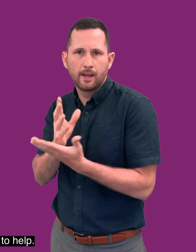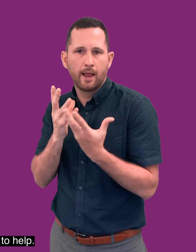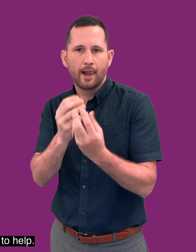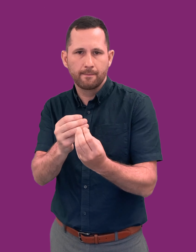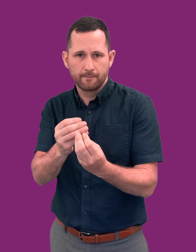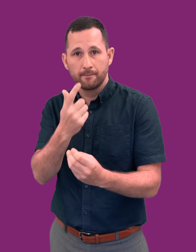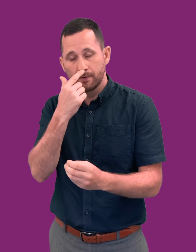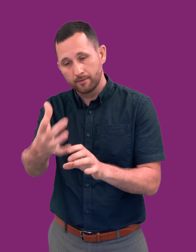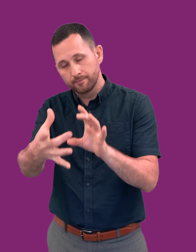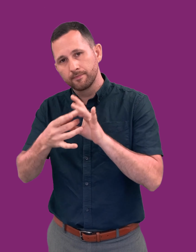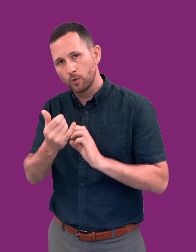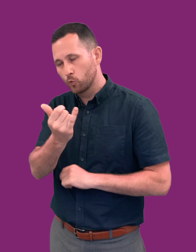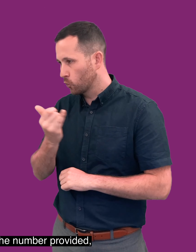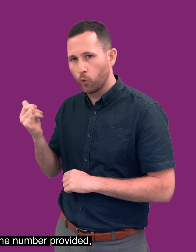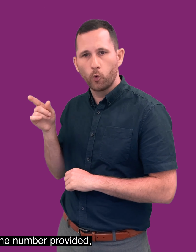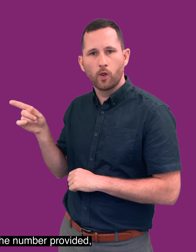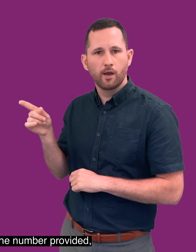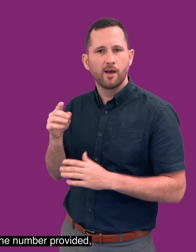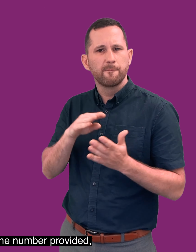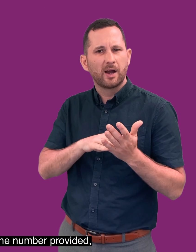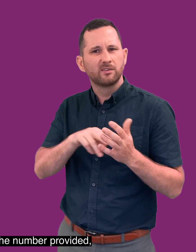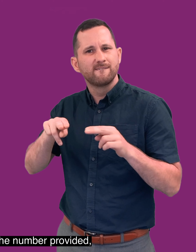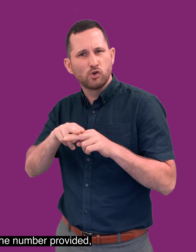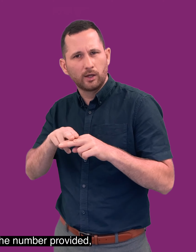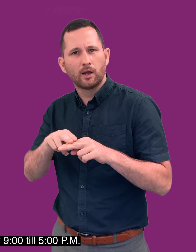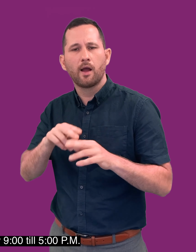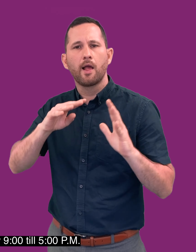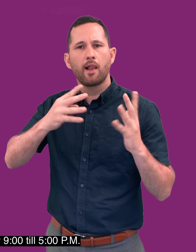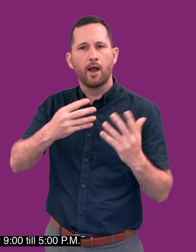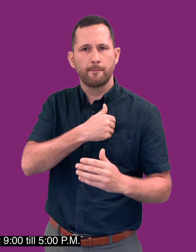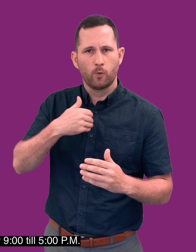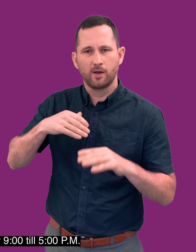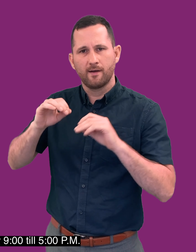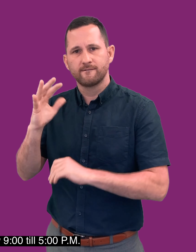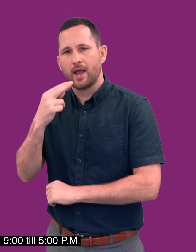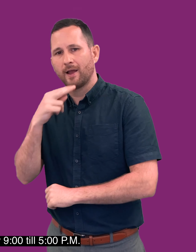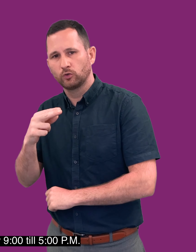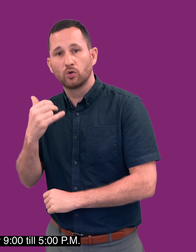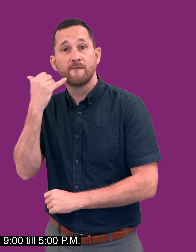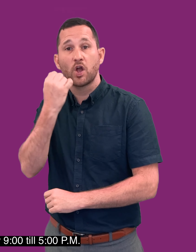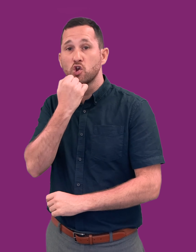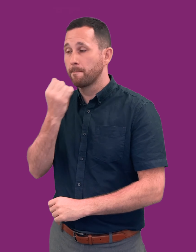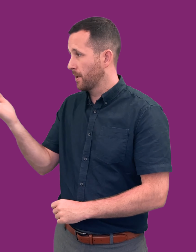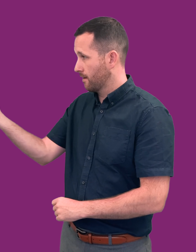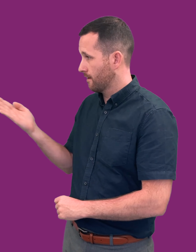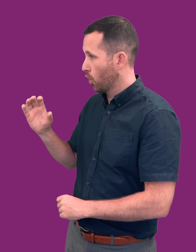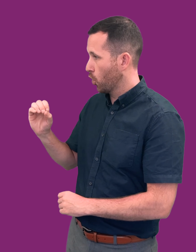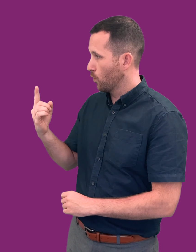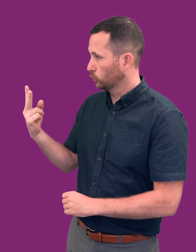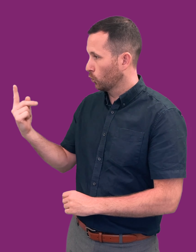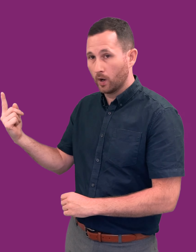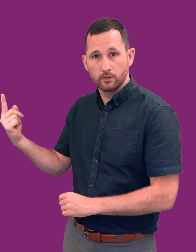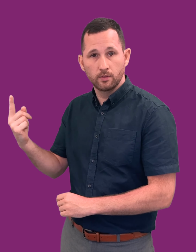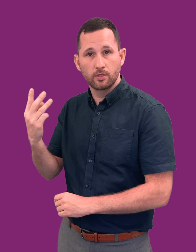help. You can call us on the number provided, Monday to Friday, 9 till 5 p.m.